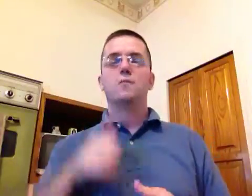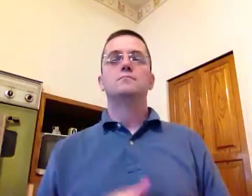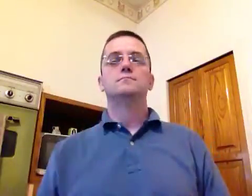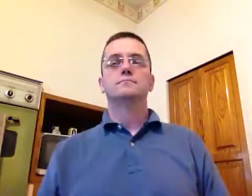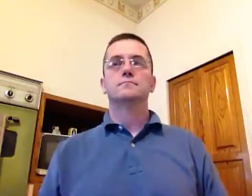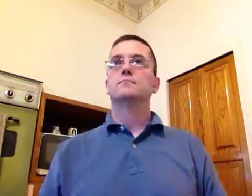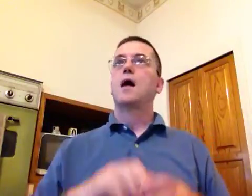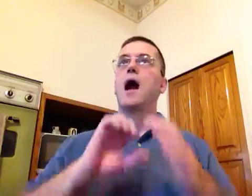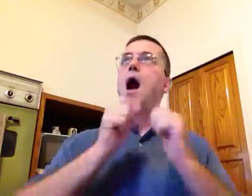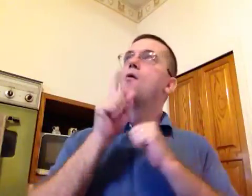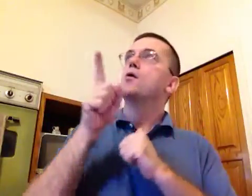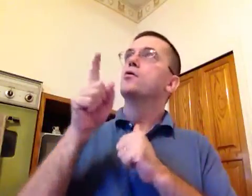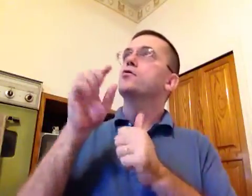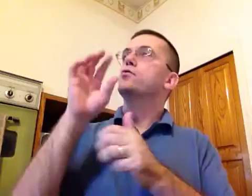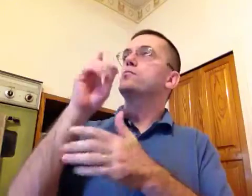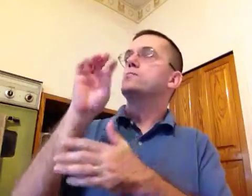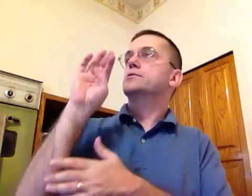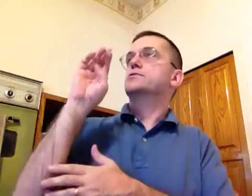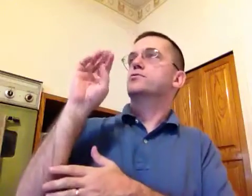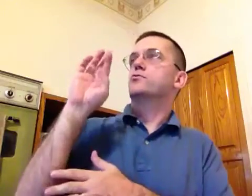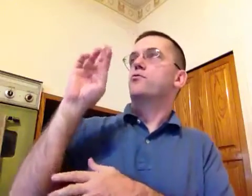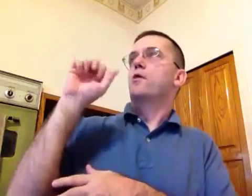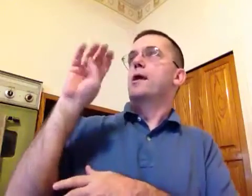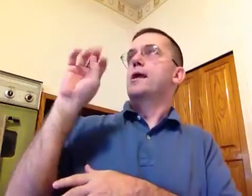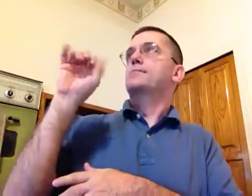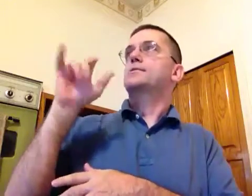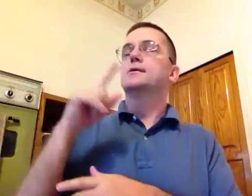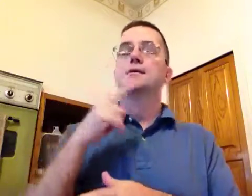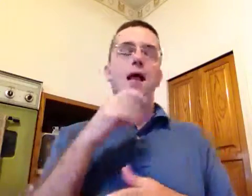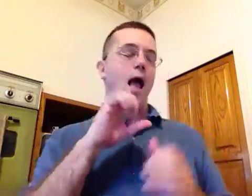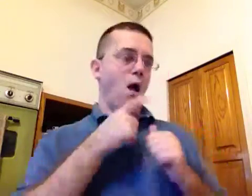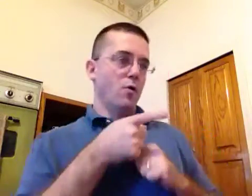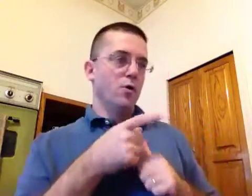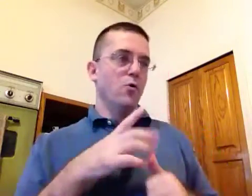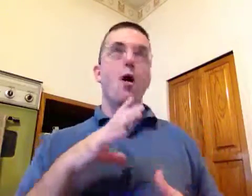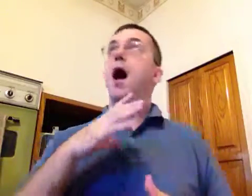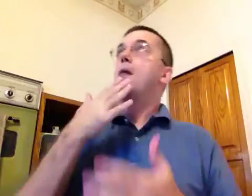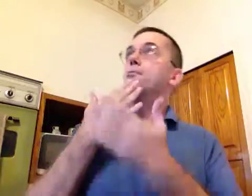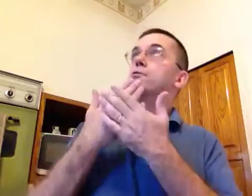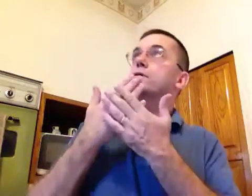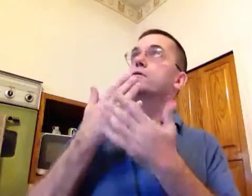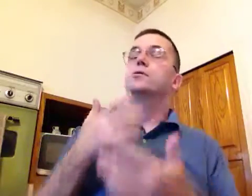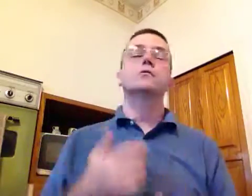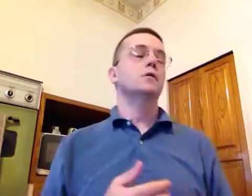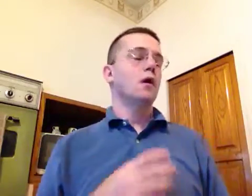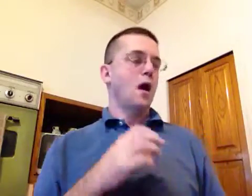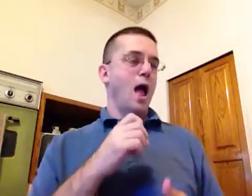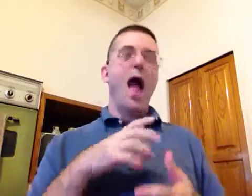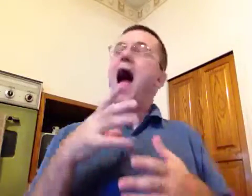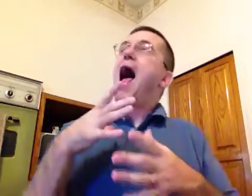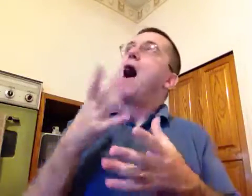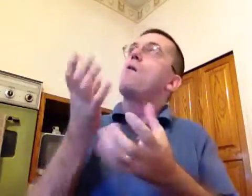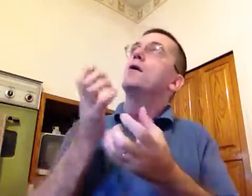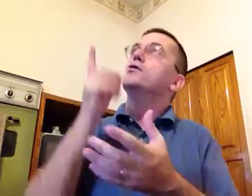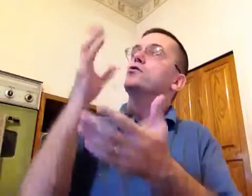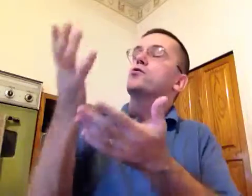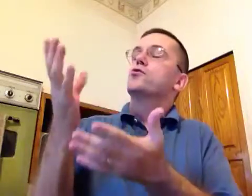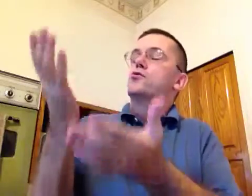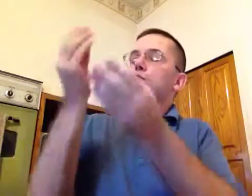deserve, sir. How are you? I'm doing very well. I'd like your advice today to know if you were in my shoes, would you